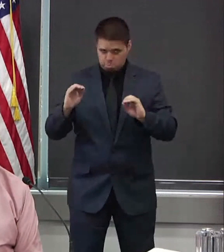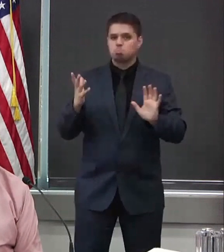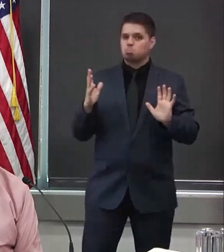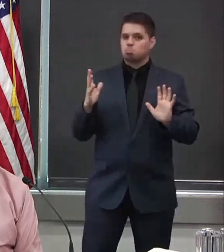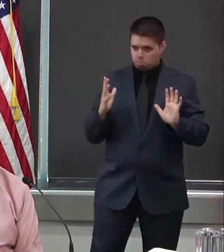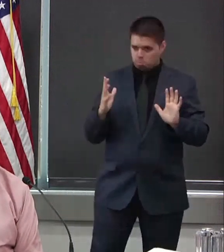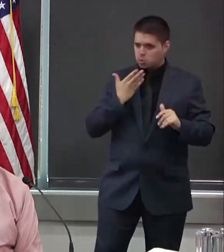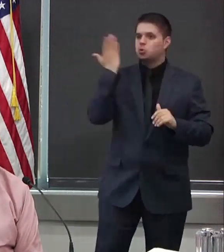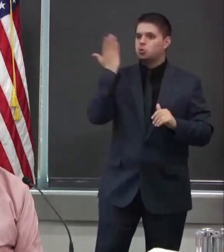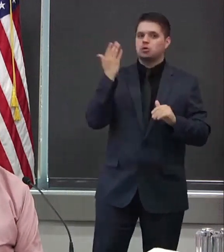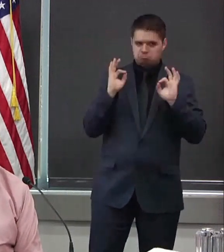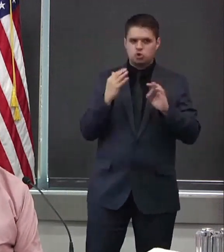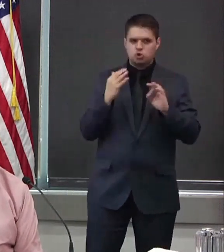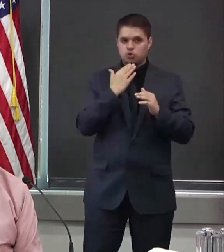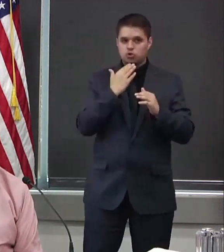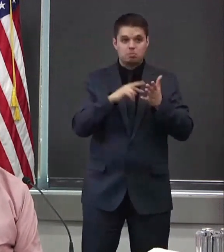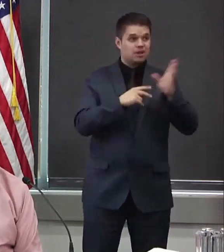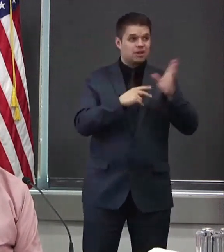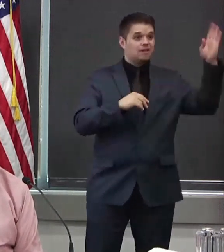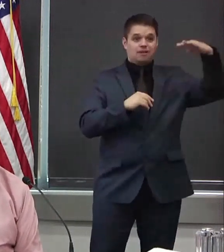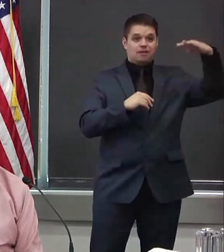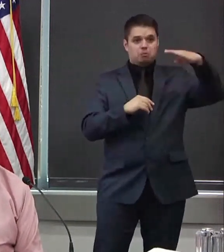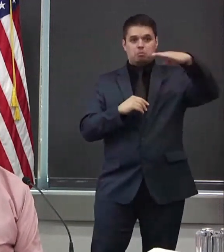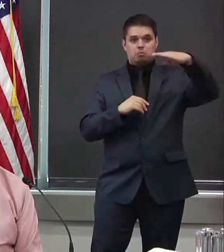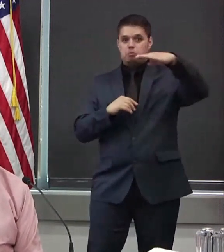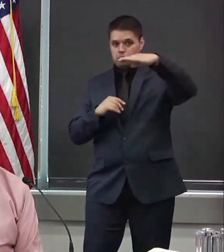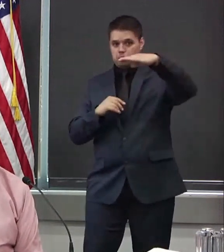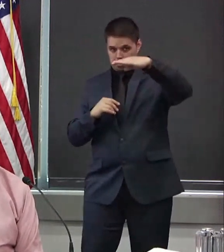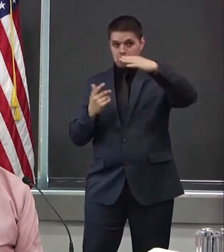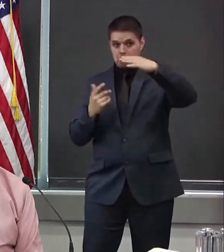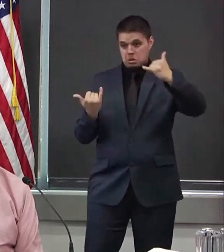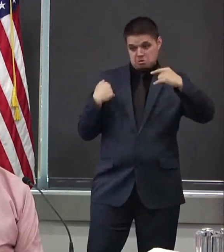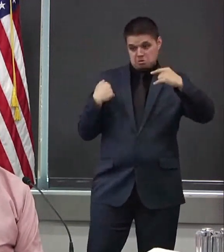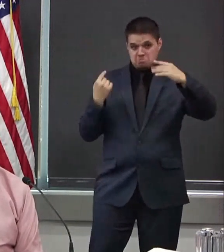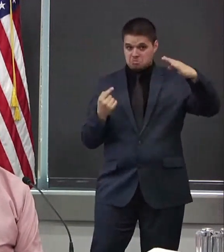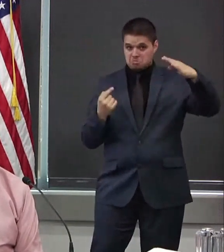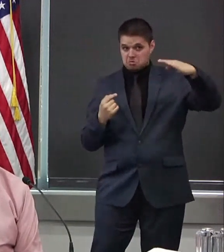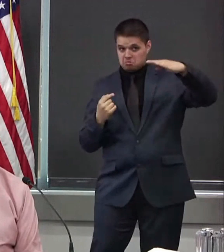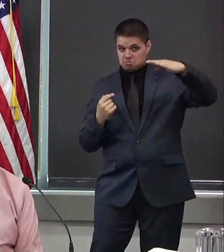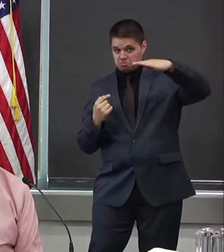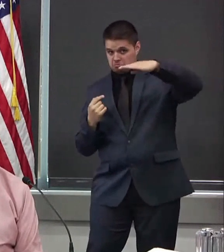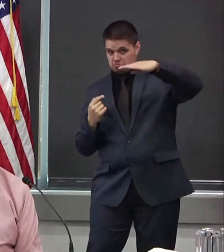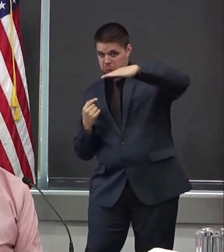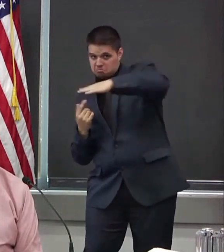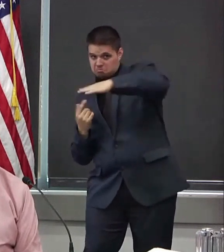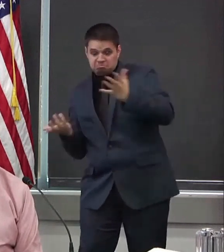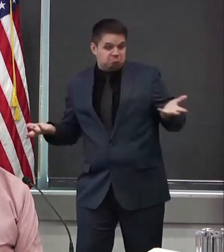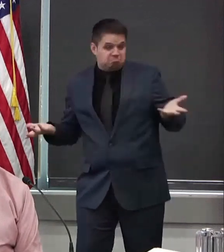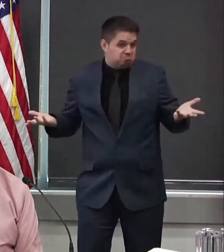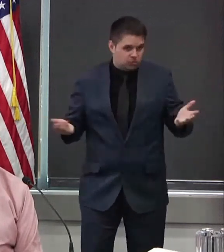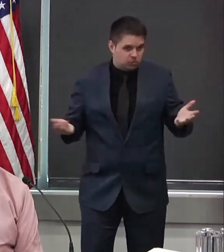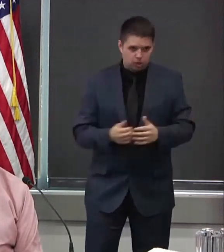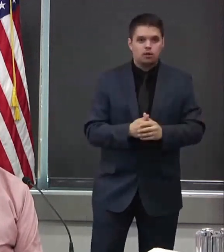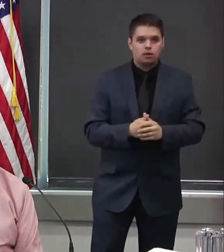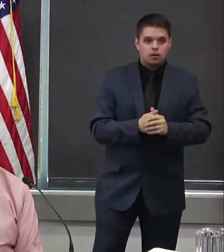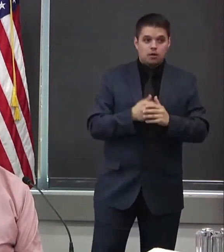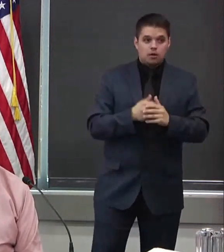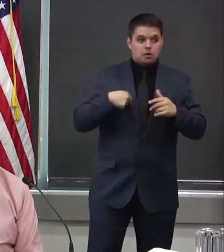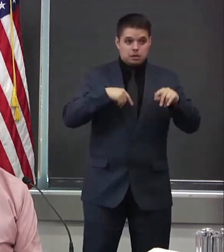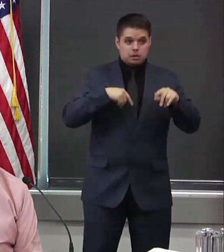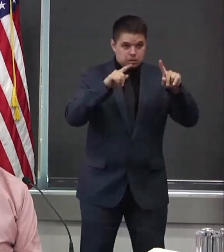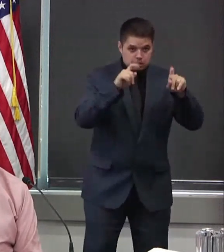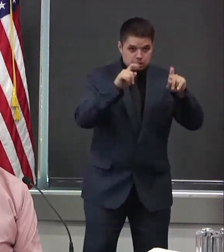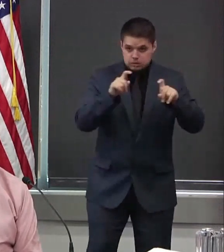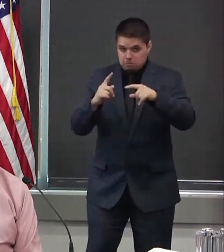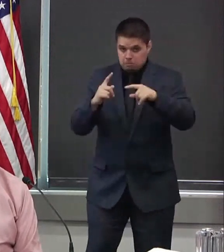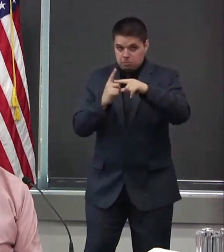or stay flat in cases over the last week. And we don't want to see an increase in the percent of positive tests that we're seeing throughout Oregon. And as